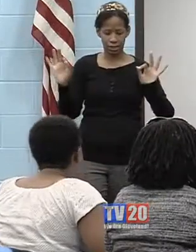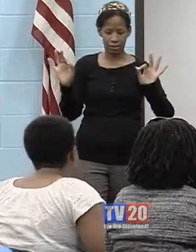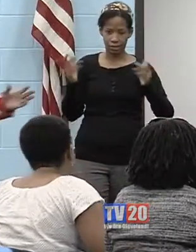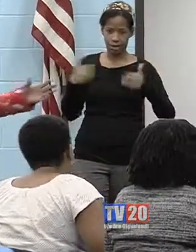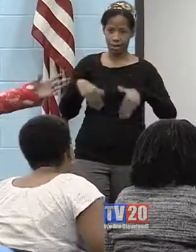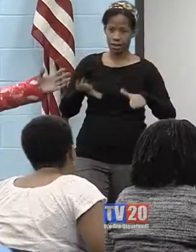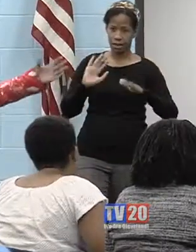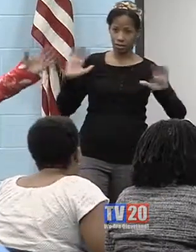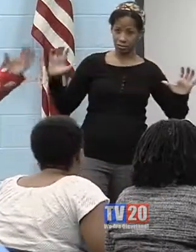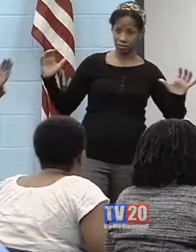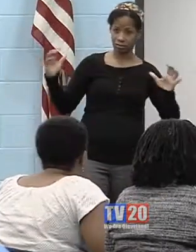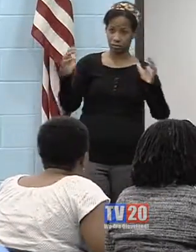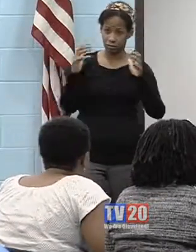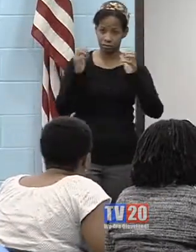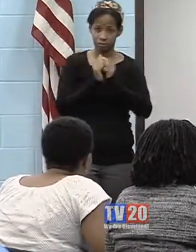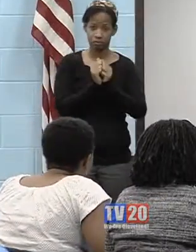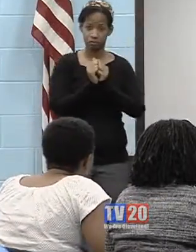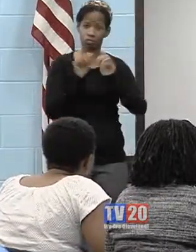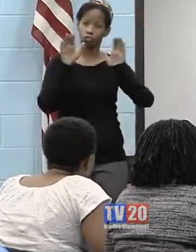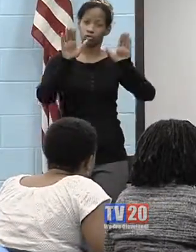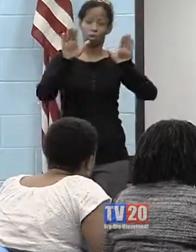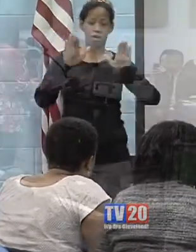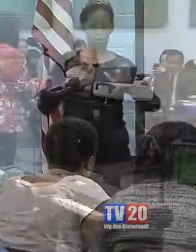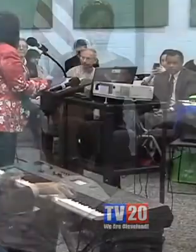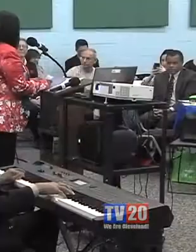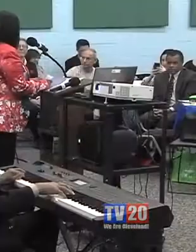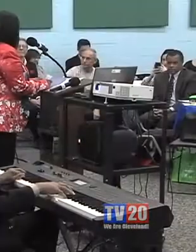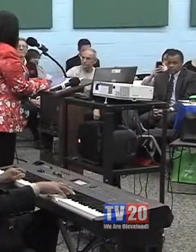Let us all be grateful